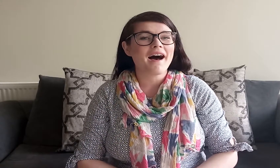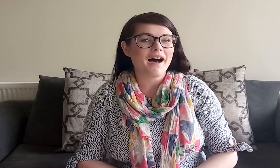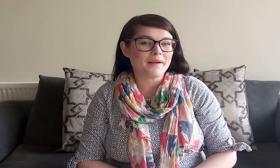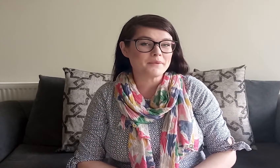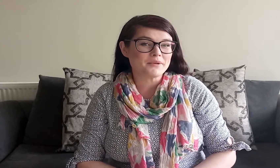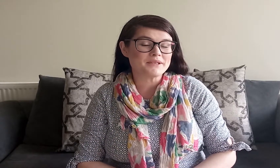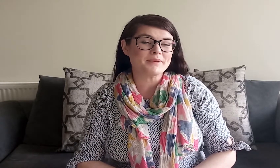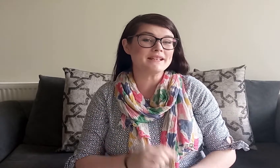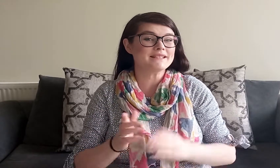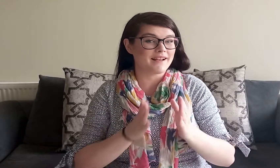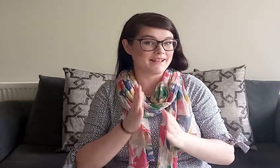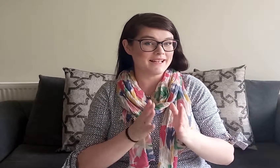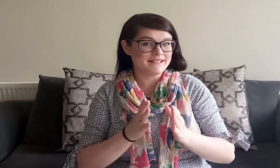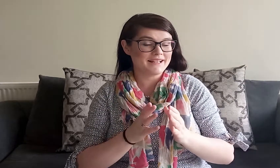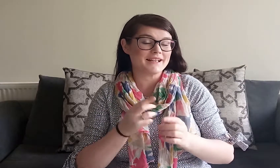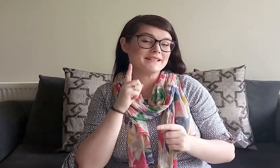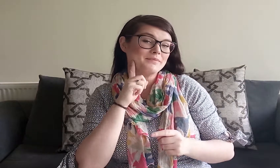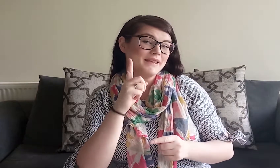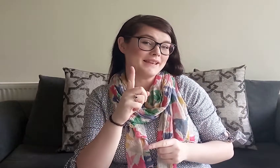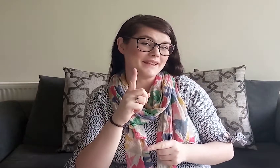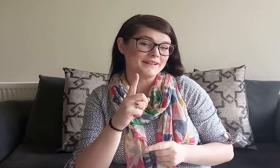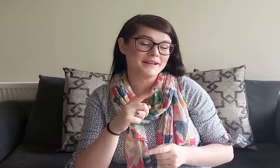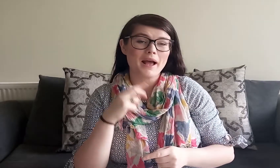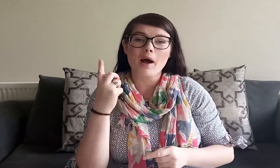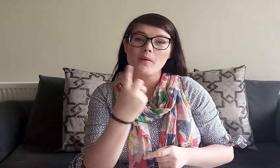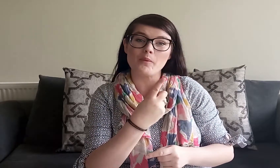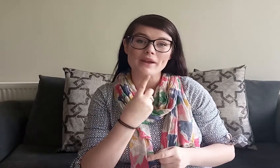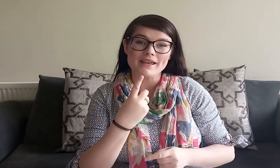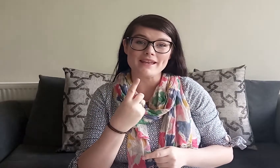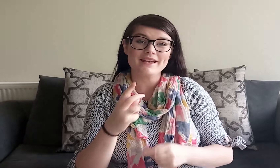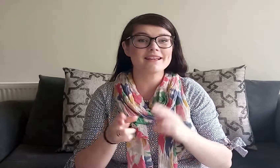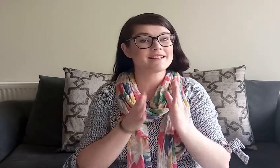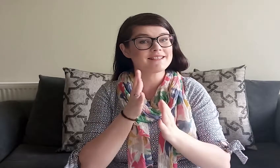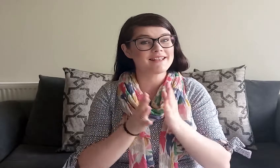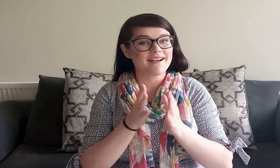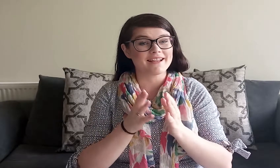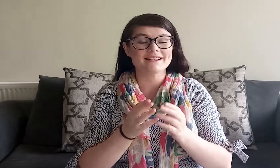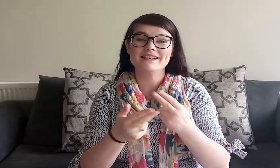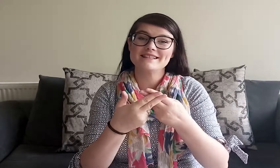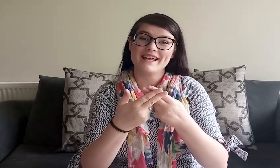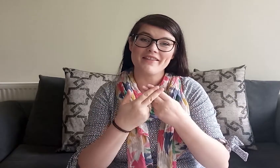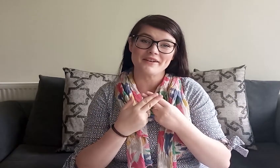I'm going to be signing and speaking, and we can sign together.